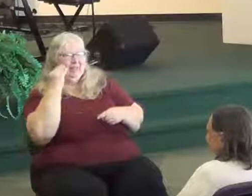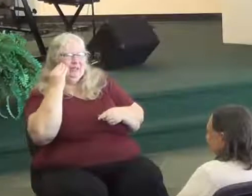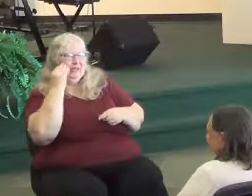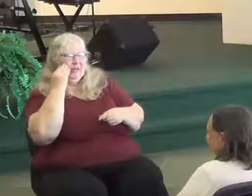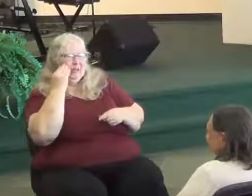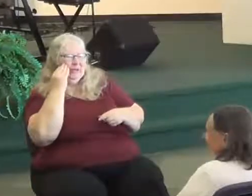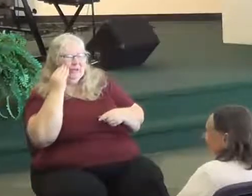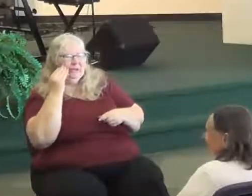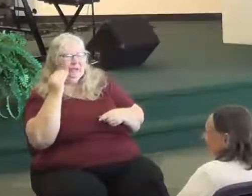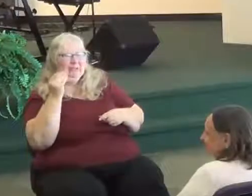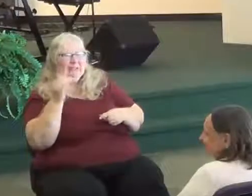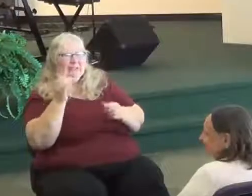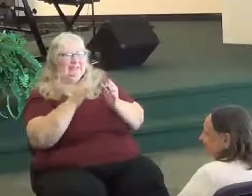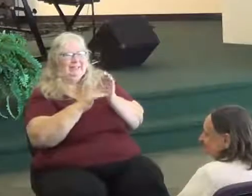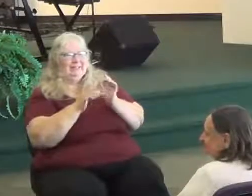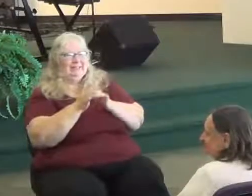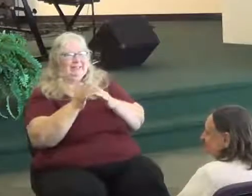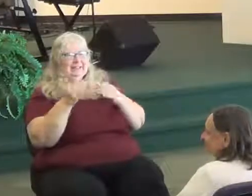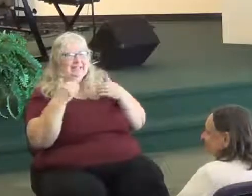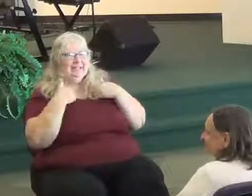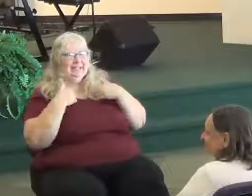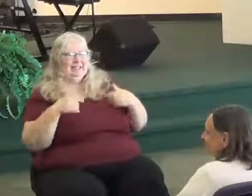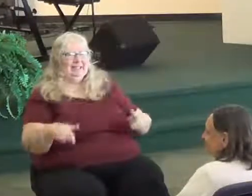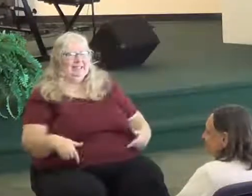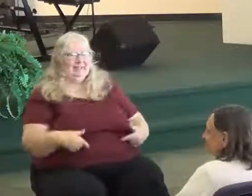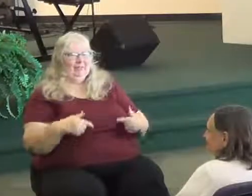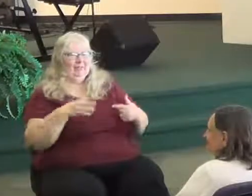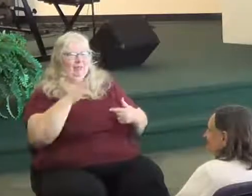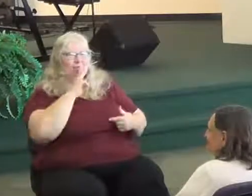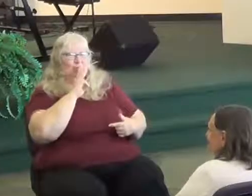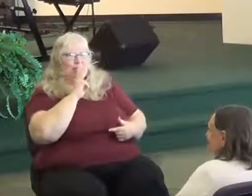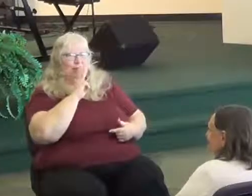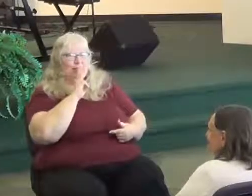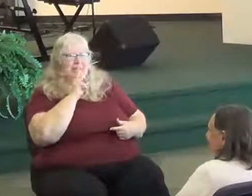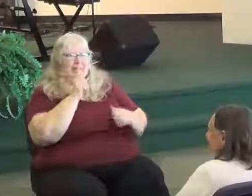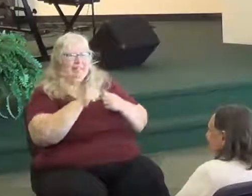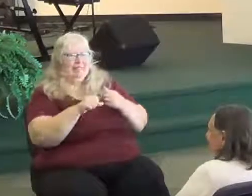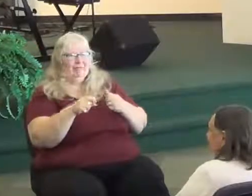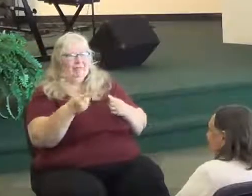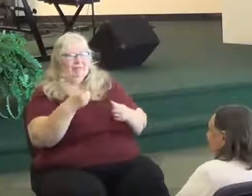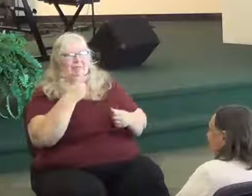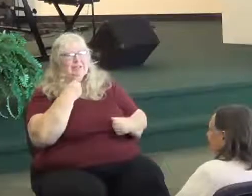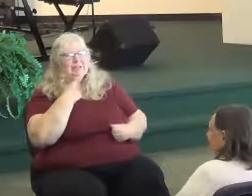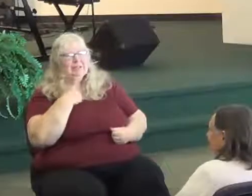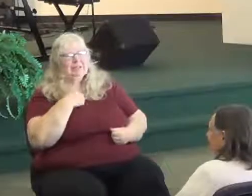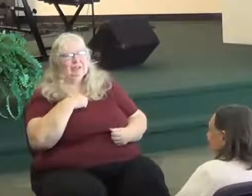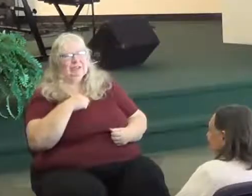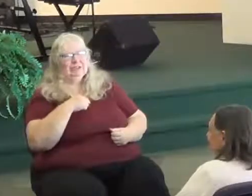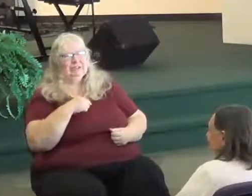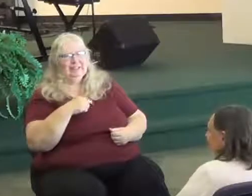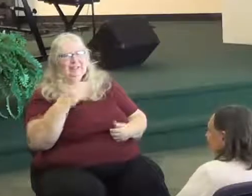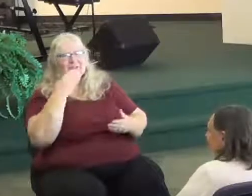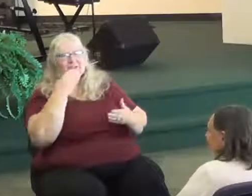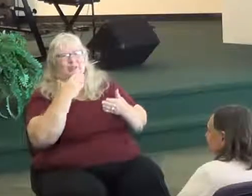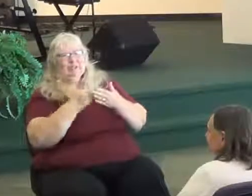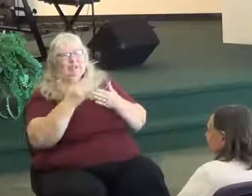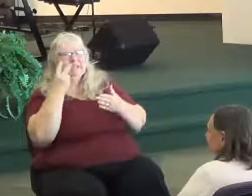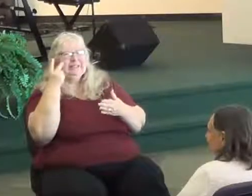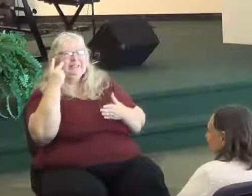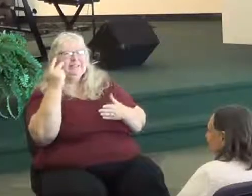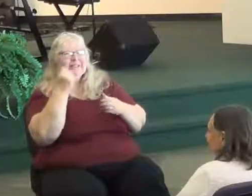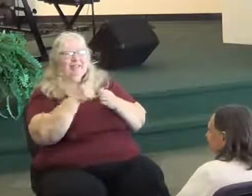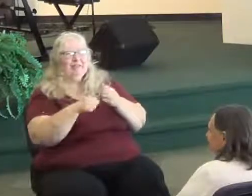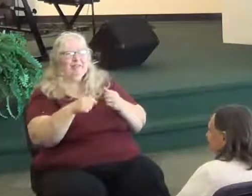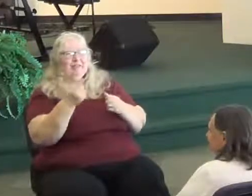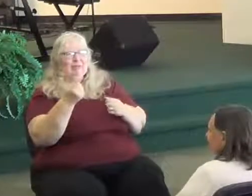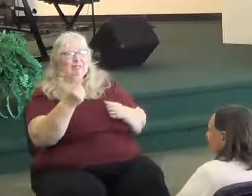got living water, and everybody's thirsty. So it's just good to see everybody.